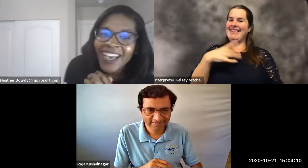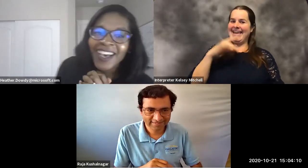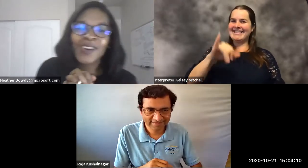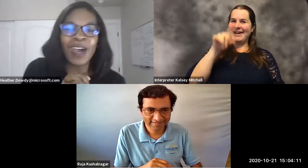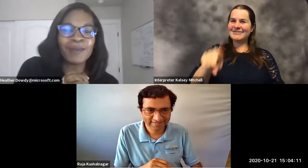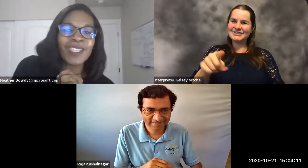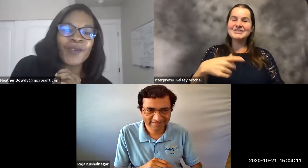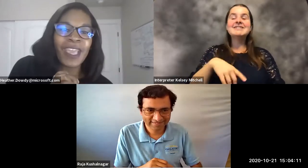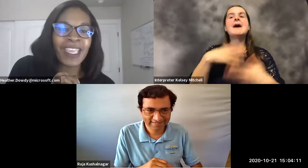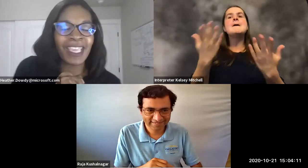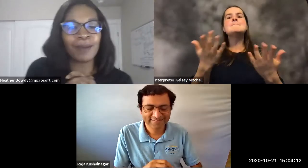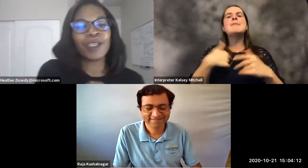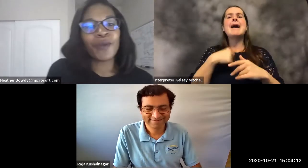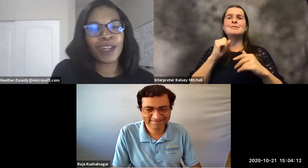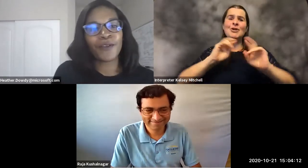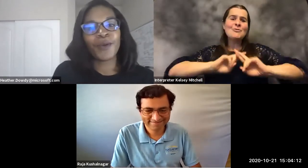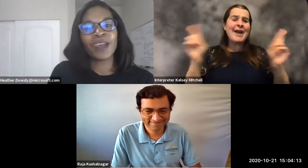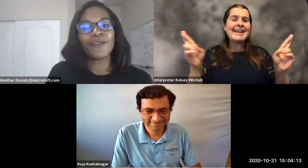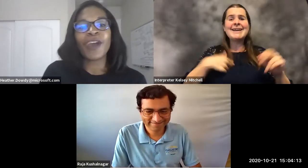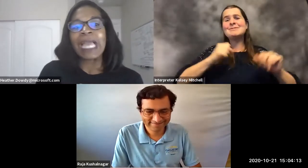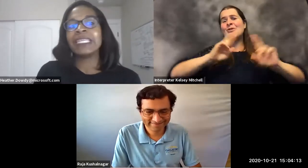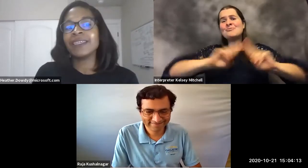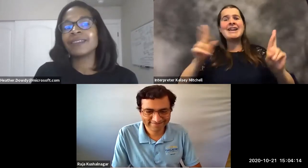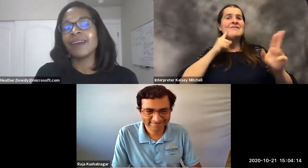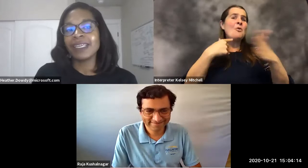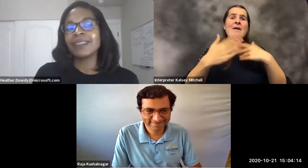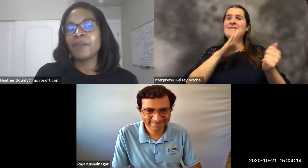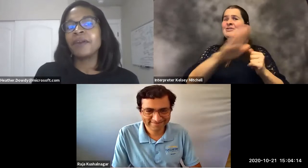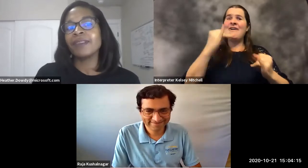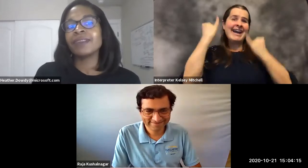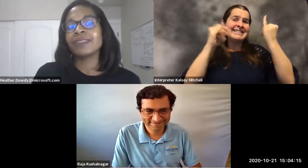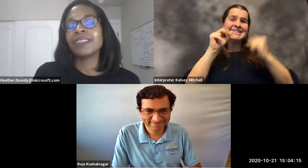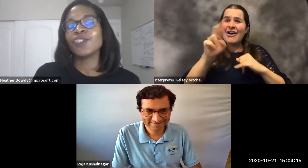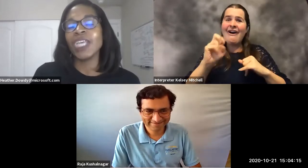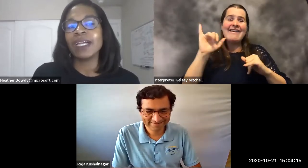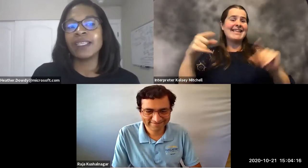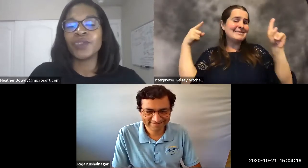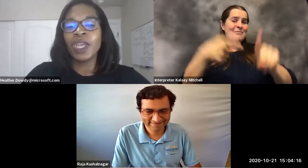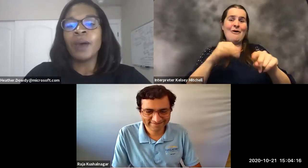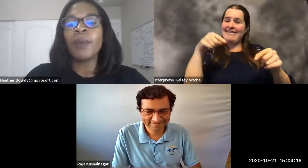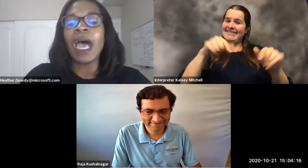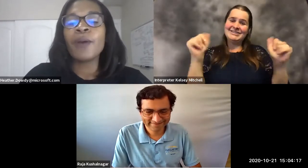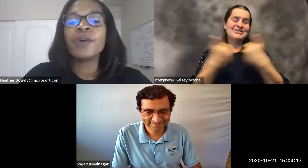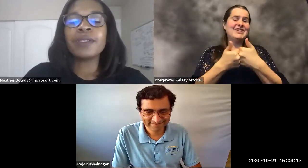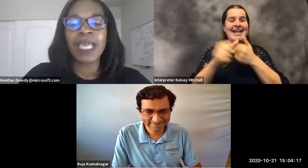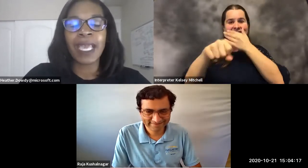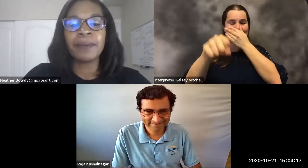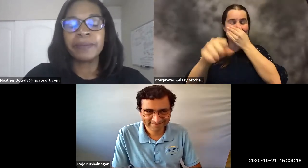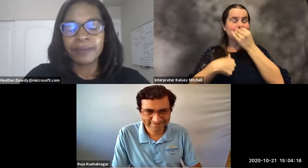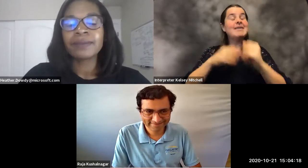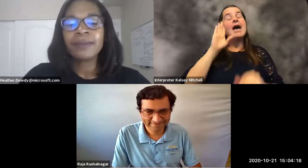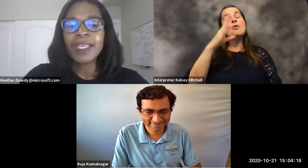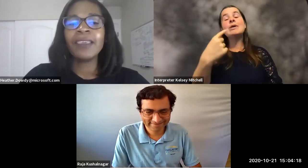question. Oh, I'm so ready. I'm so ready for whatever your ideas are. That's the point of this challenge. But I will